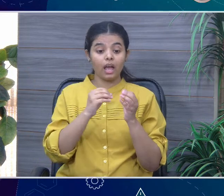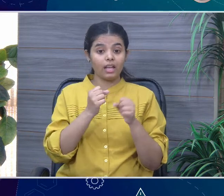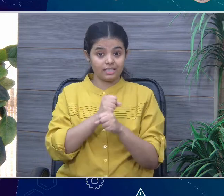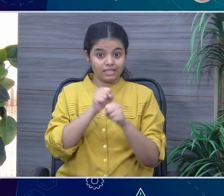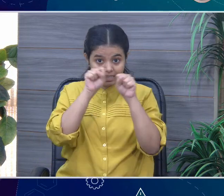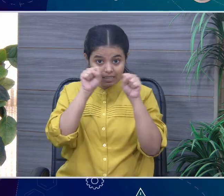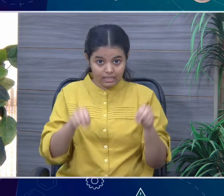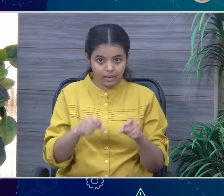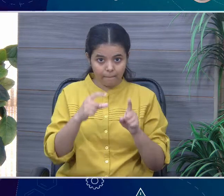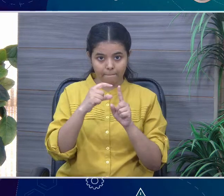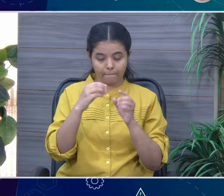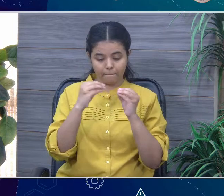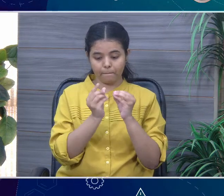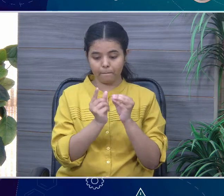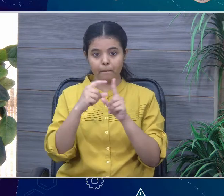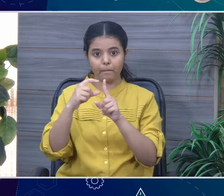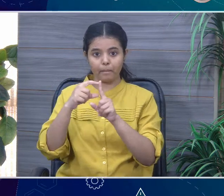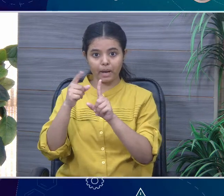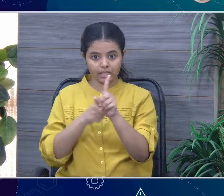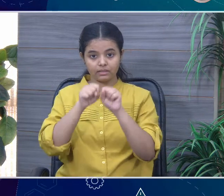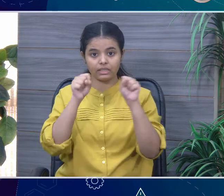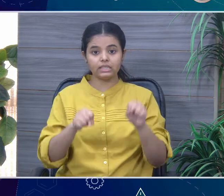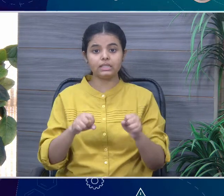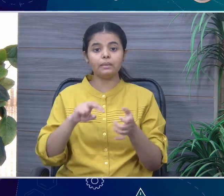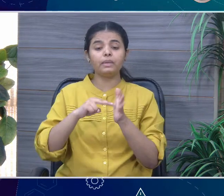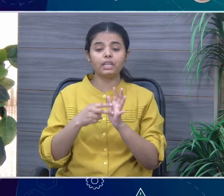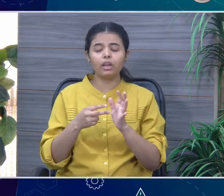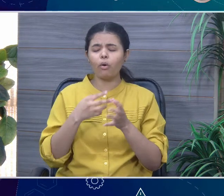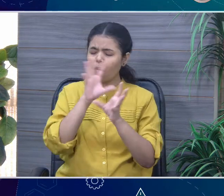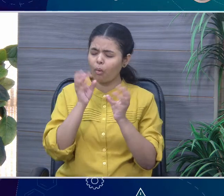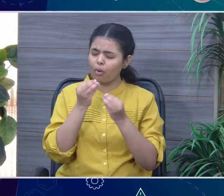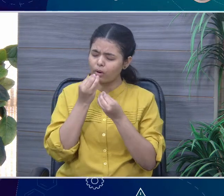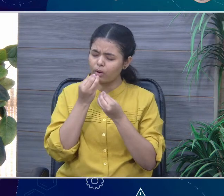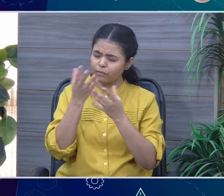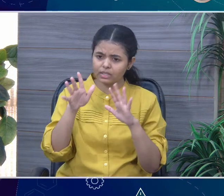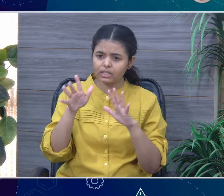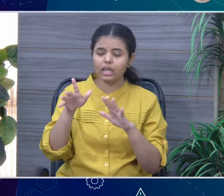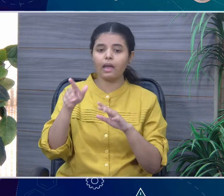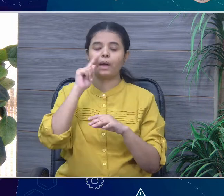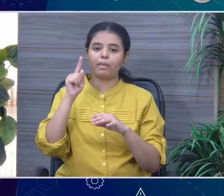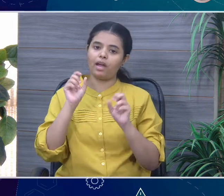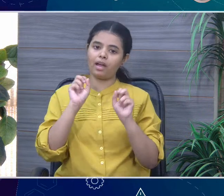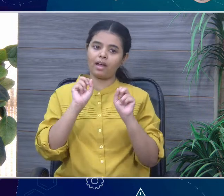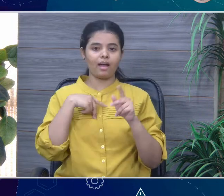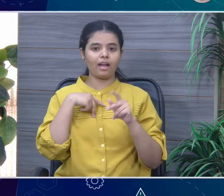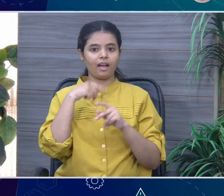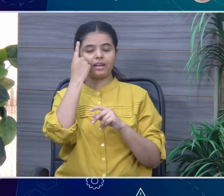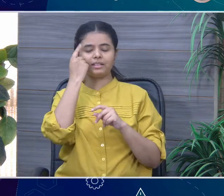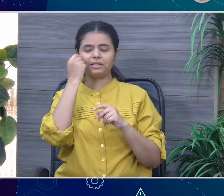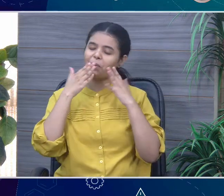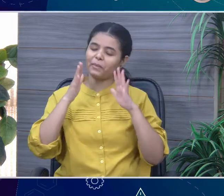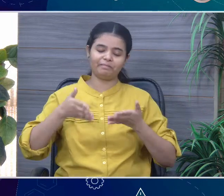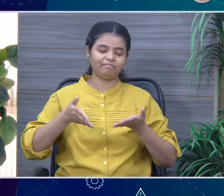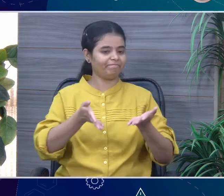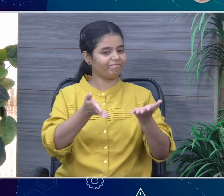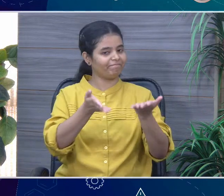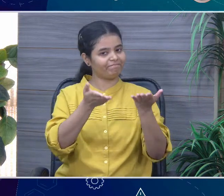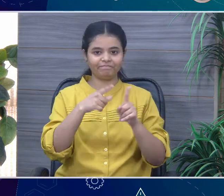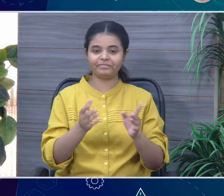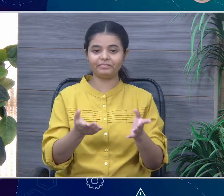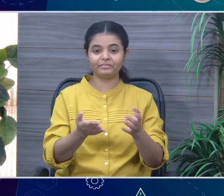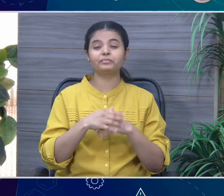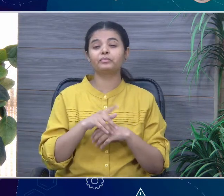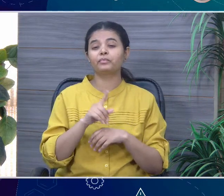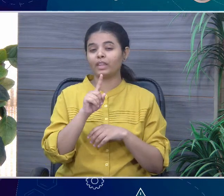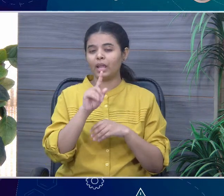would wholeheartedly support their child in becoming and taking the role of a buddy. And the other message I would like to give